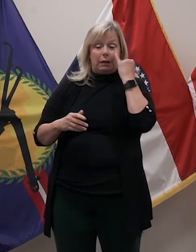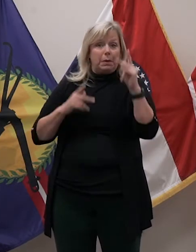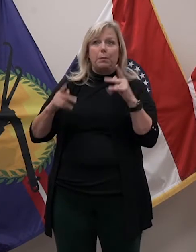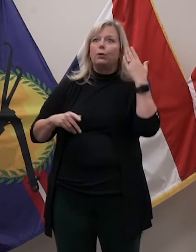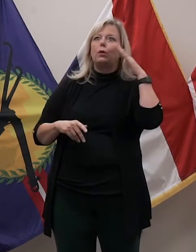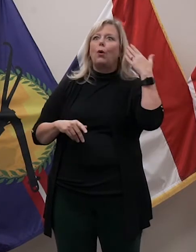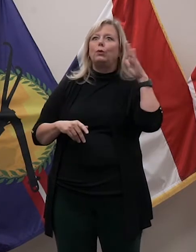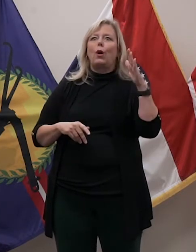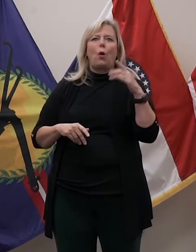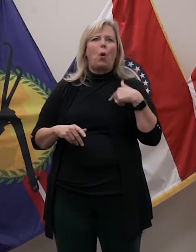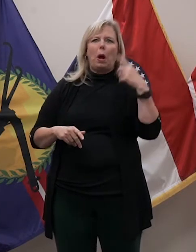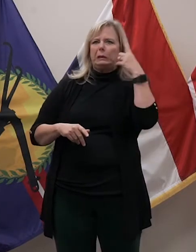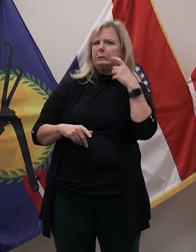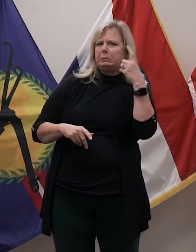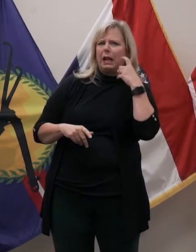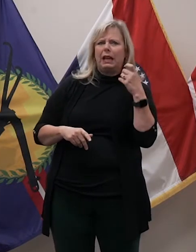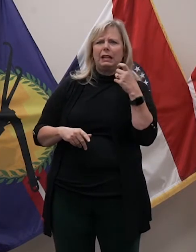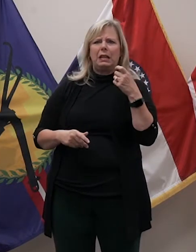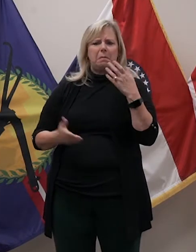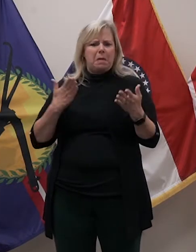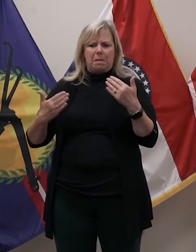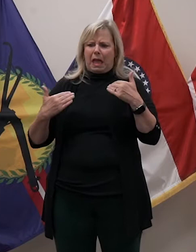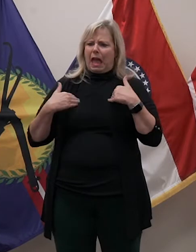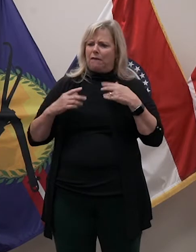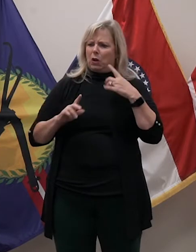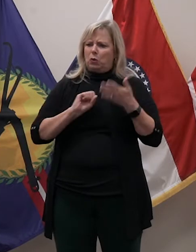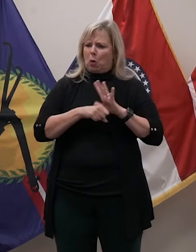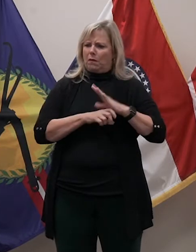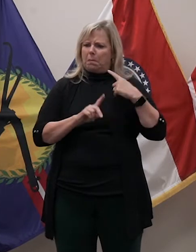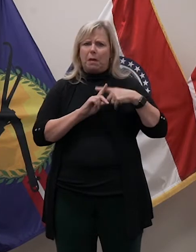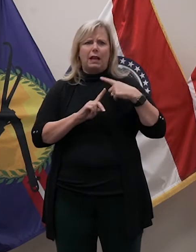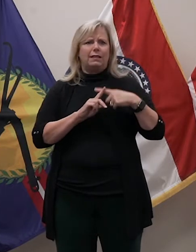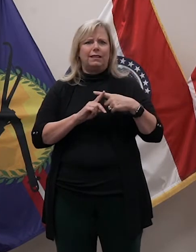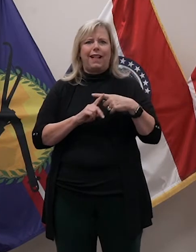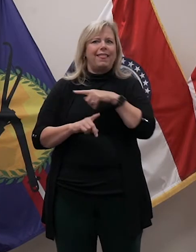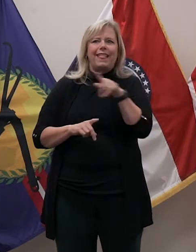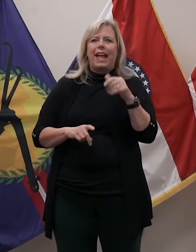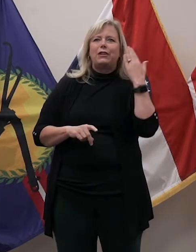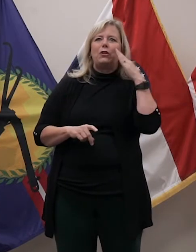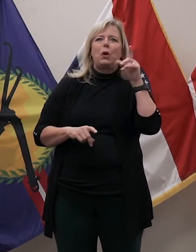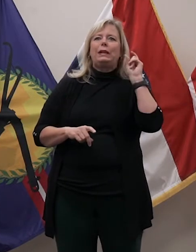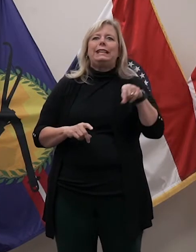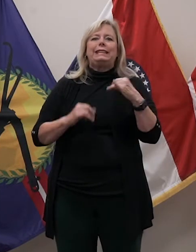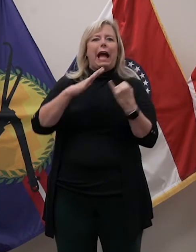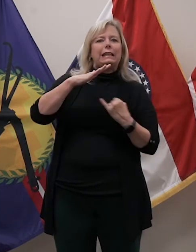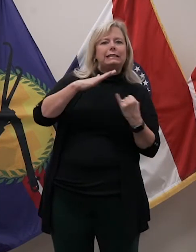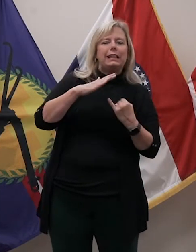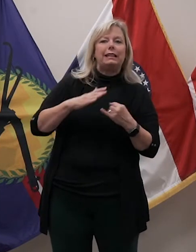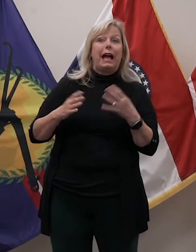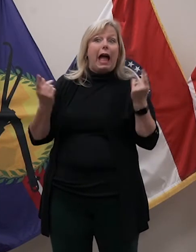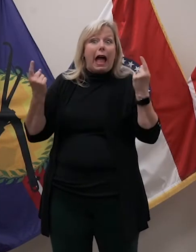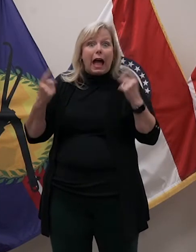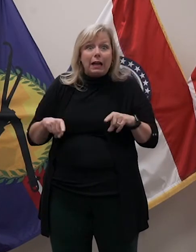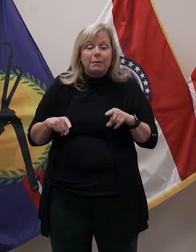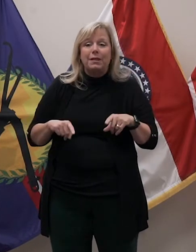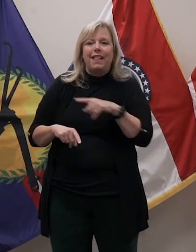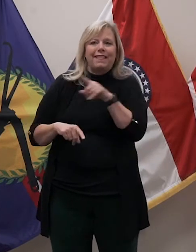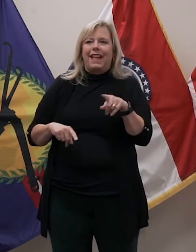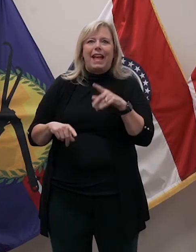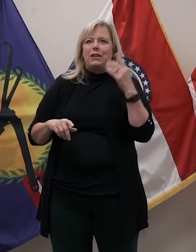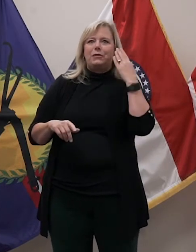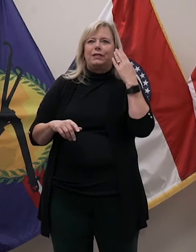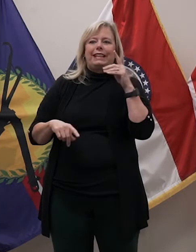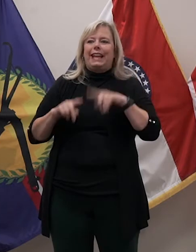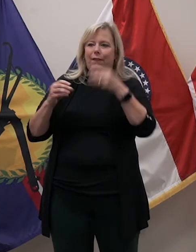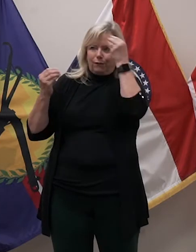don't know or suspect that they are positive, then they don't know to isolate. And as a result, they can't